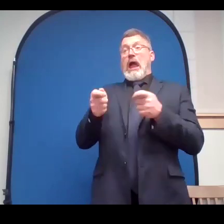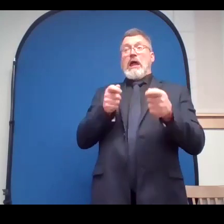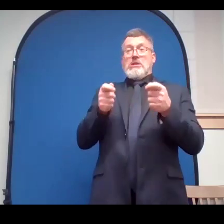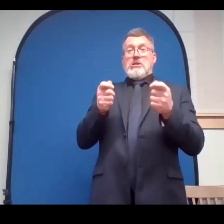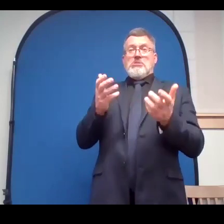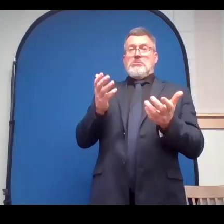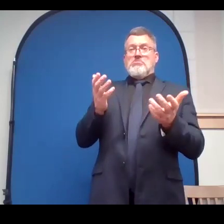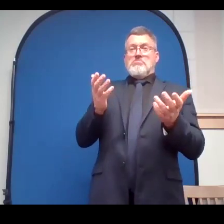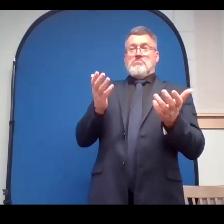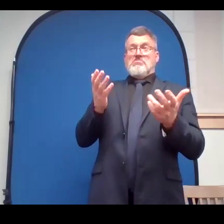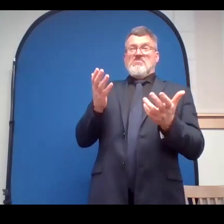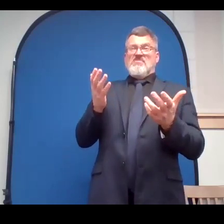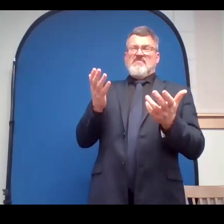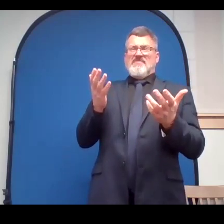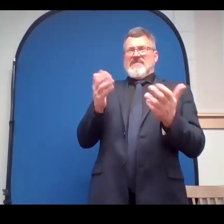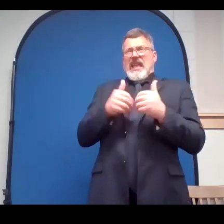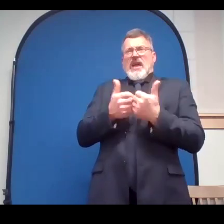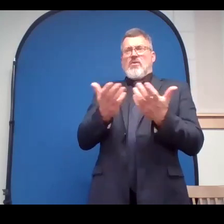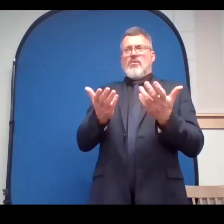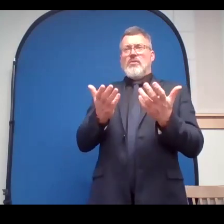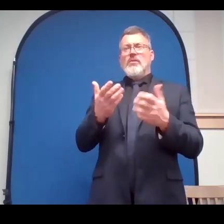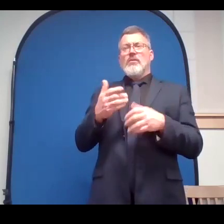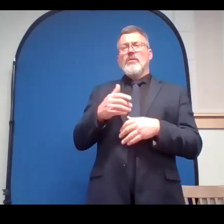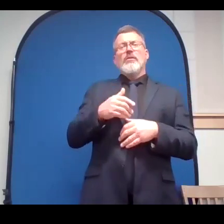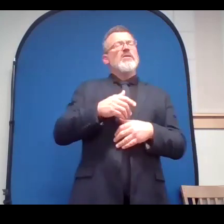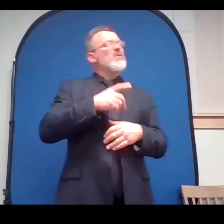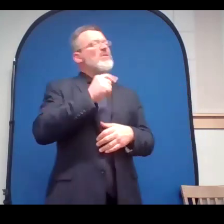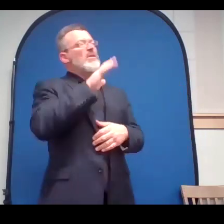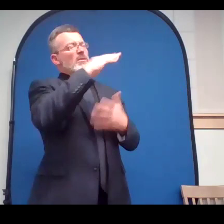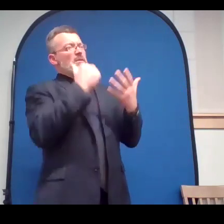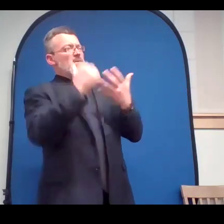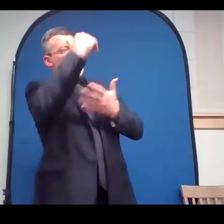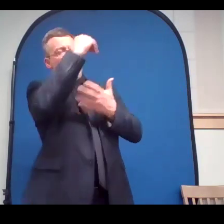sir. What's your rank in Nashua? I am just a master patrolman, sir.